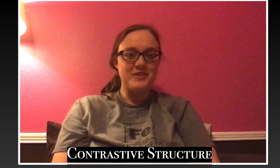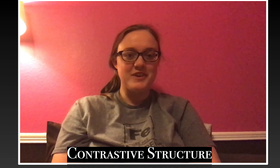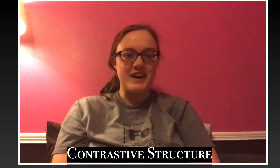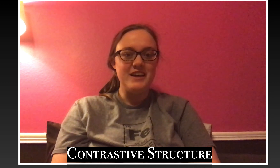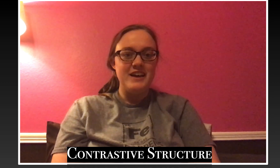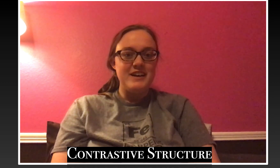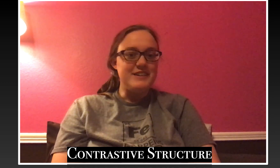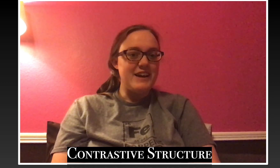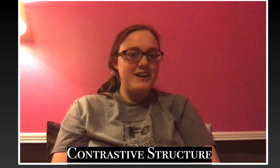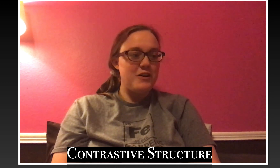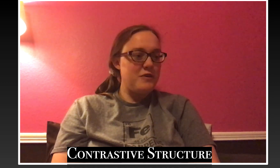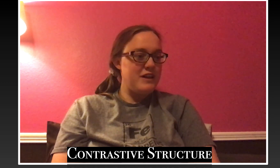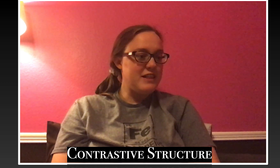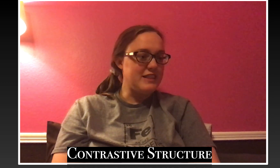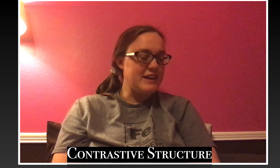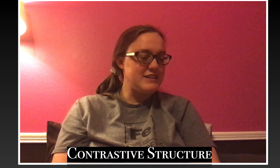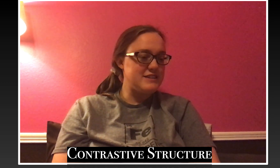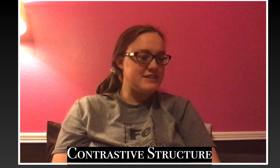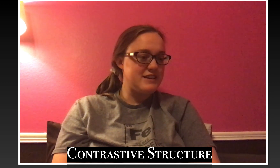Okay, now let's